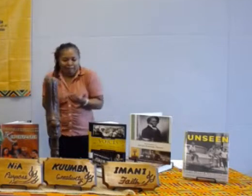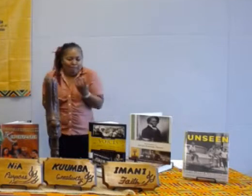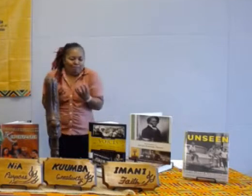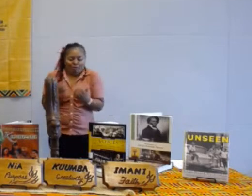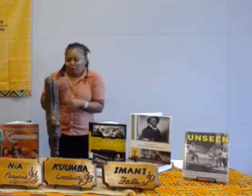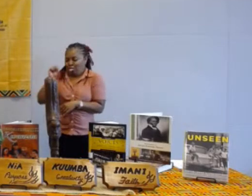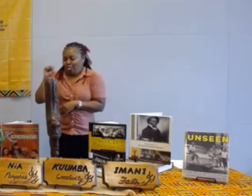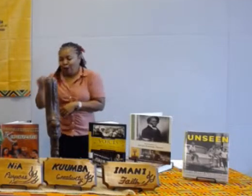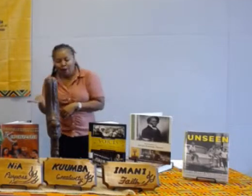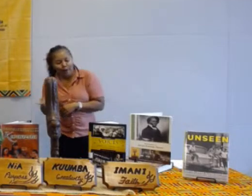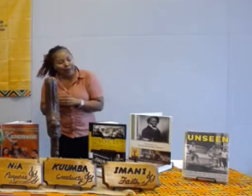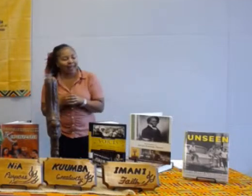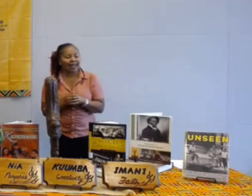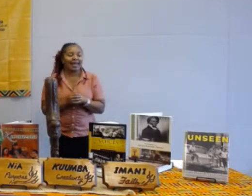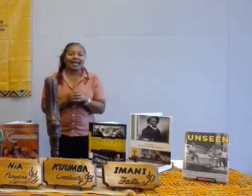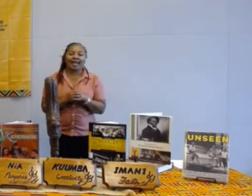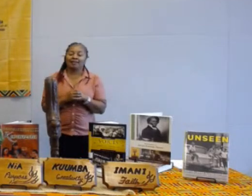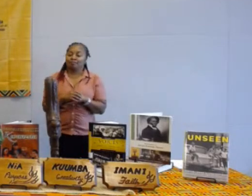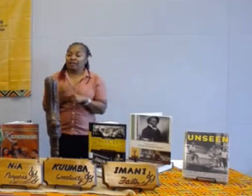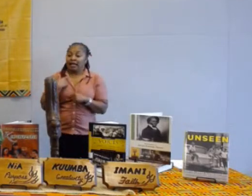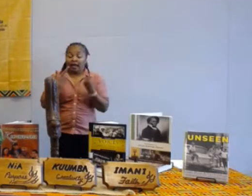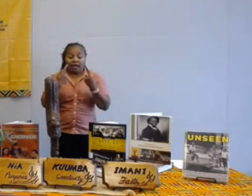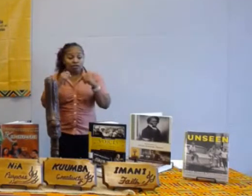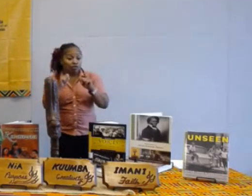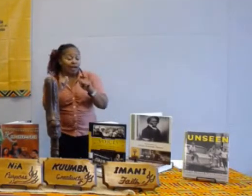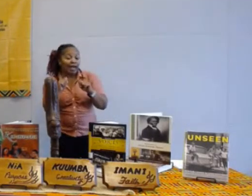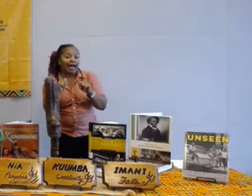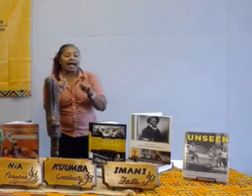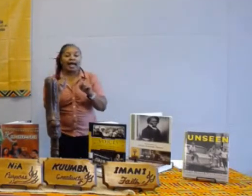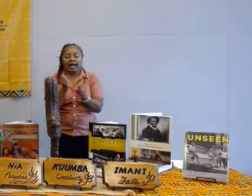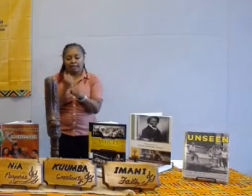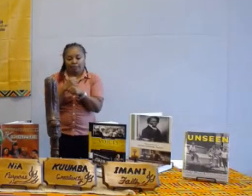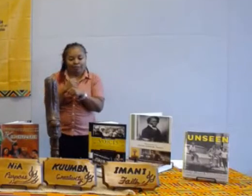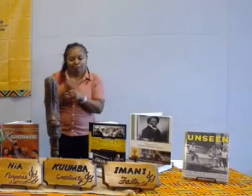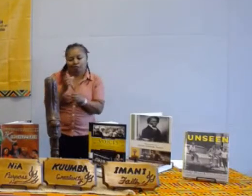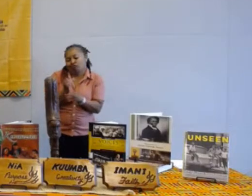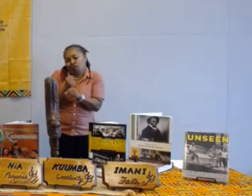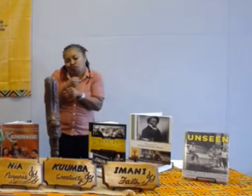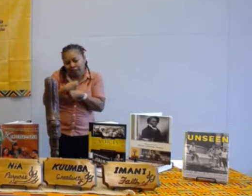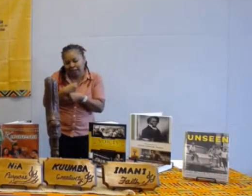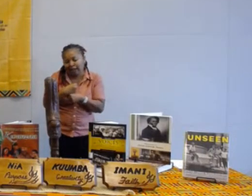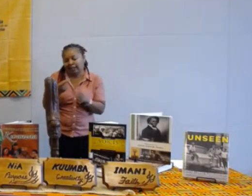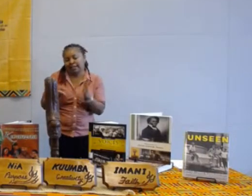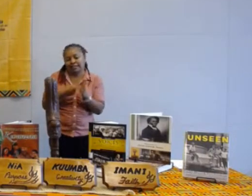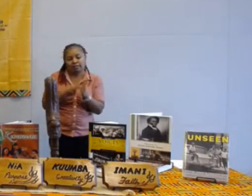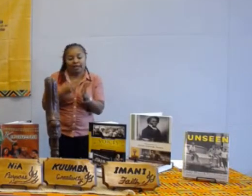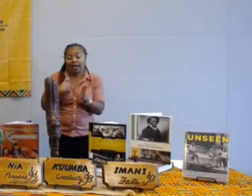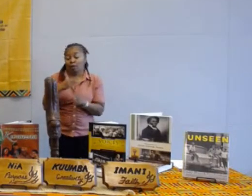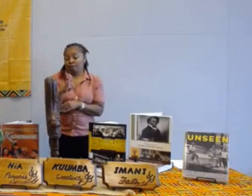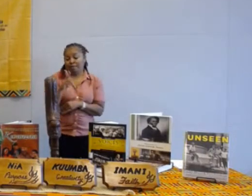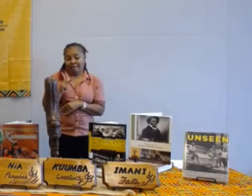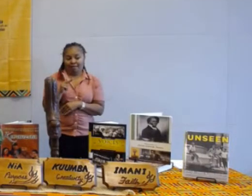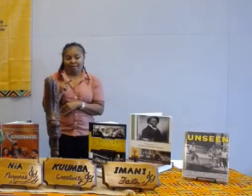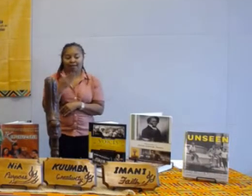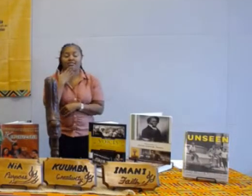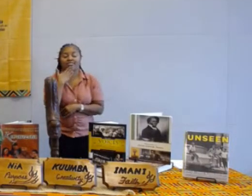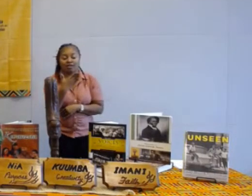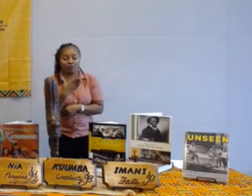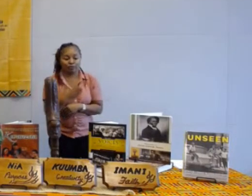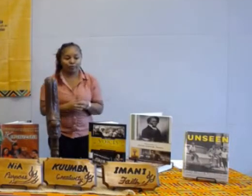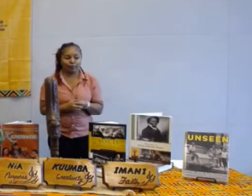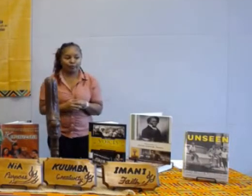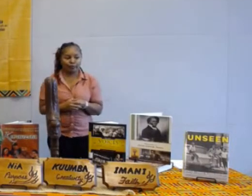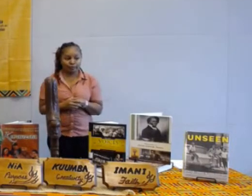home, as Mother Minta suggested, and try to help in creating something. And then we'll be right back with you. Thank you.